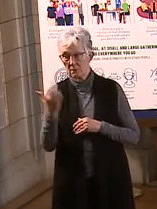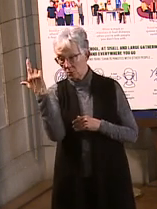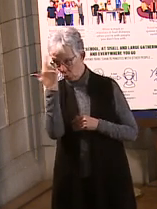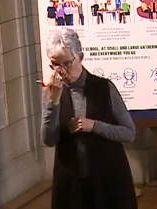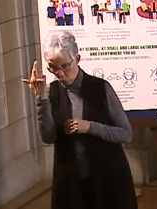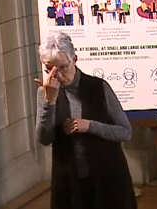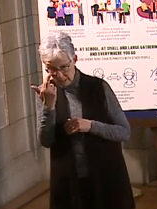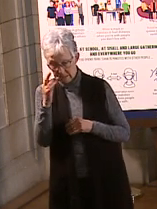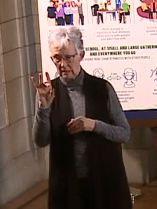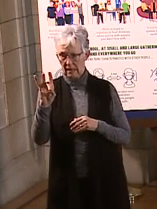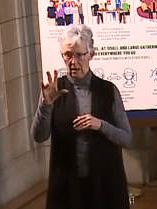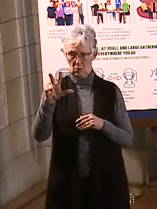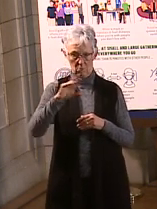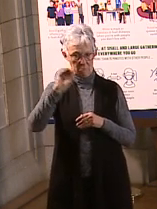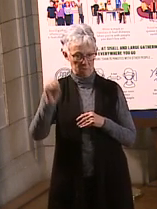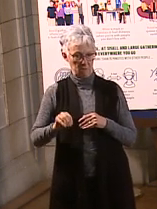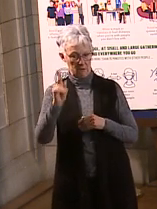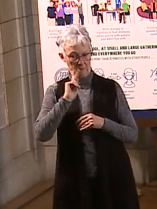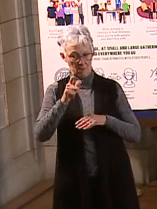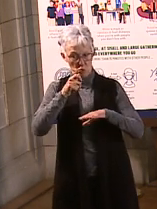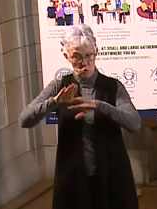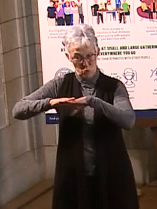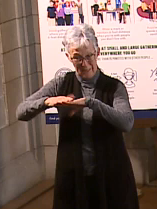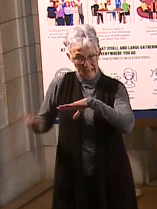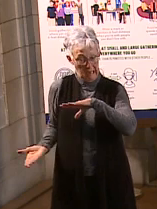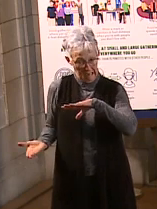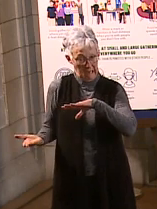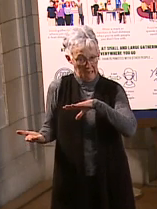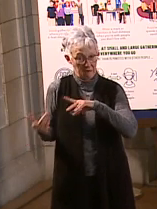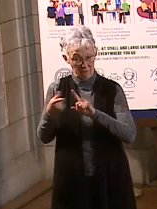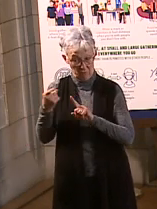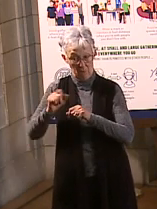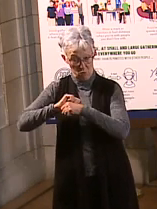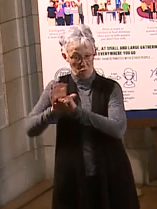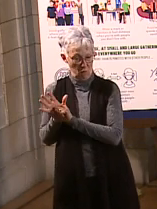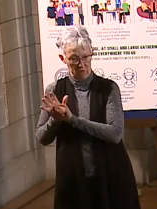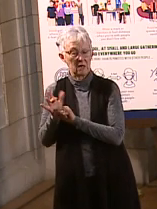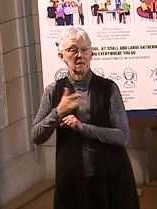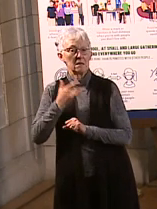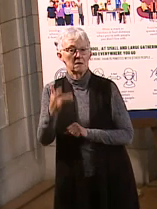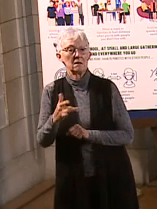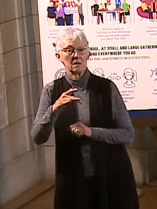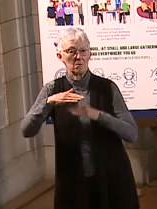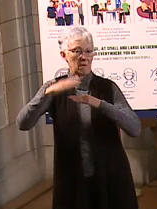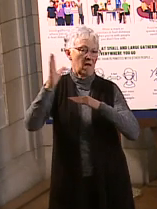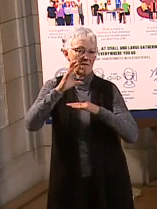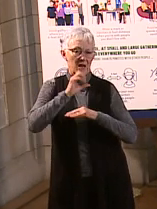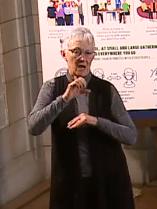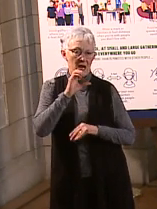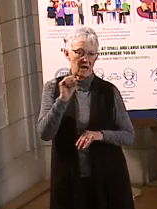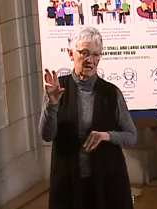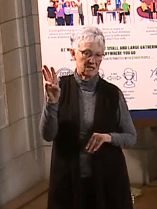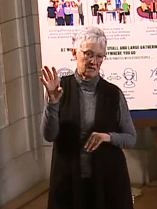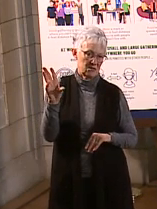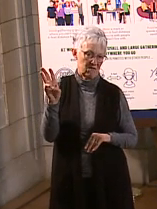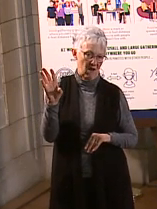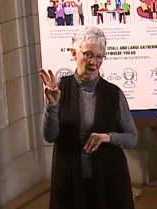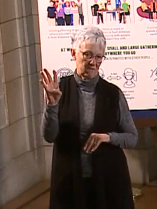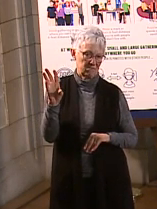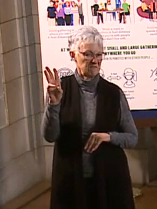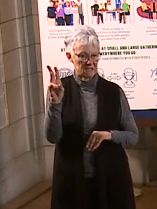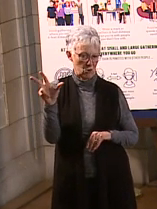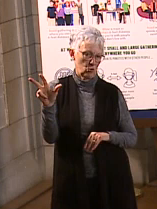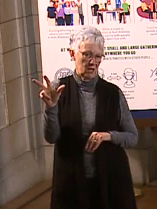the deaths we've had in the state have been from folks who are 65 years or older. And if you take it down to 55 years and older, that's like 94% of all of